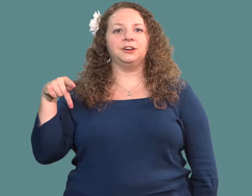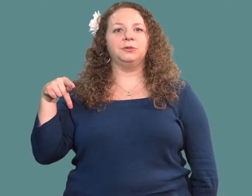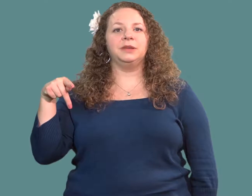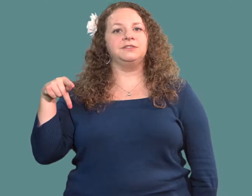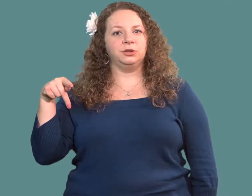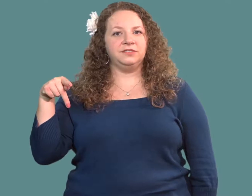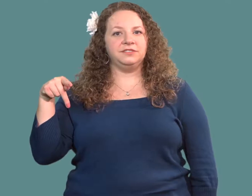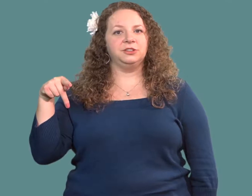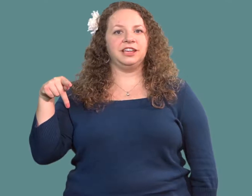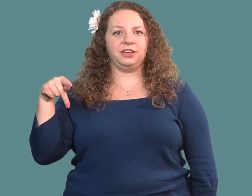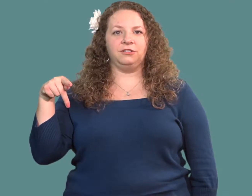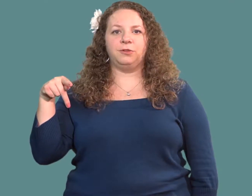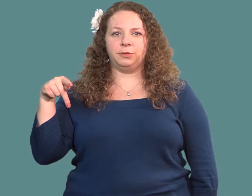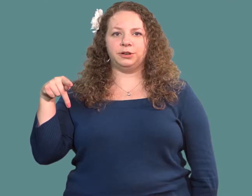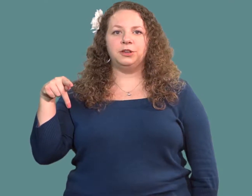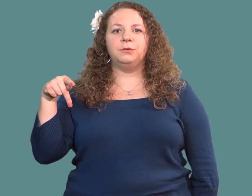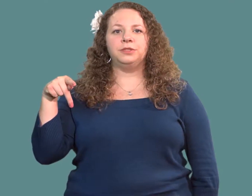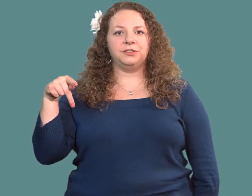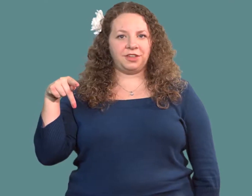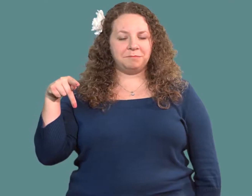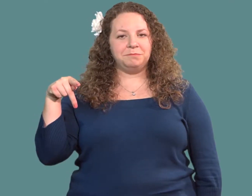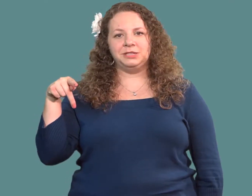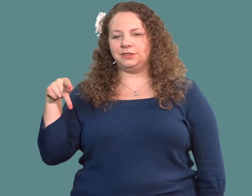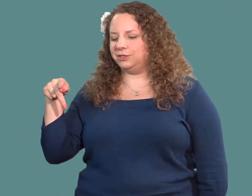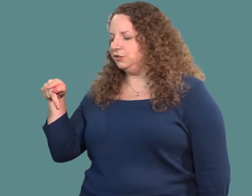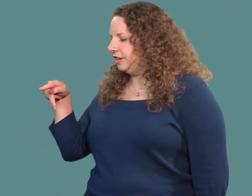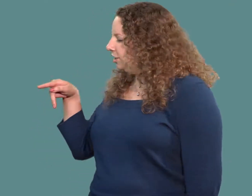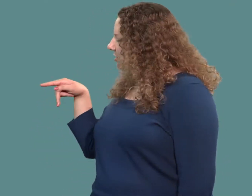will be at a 45-degree angle forward with your thumb between the two fingers.